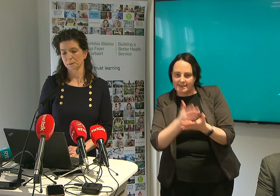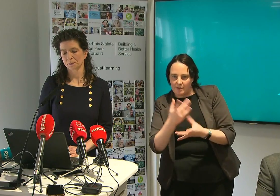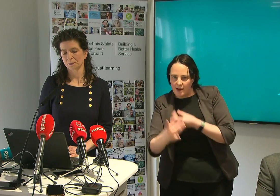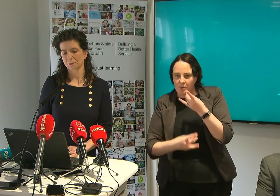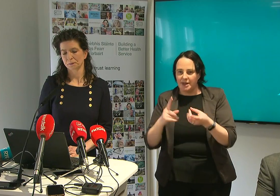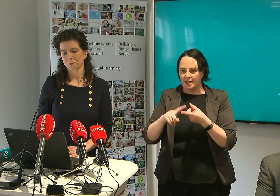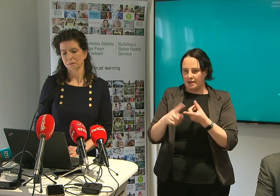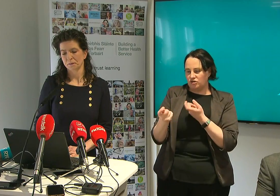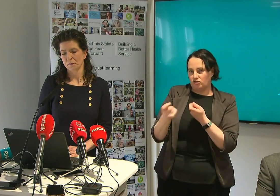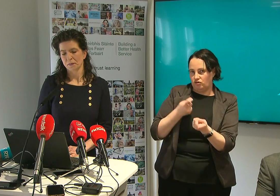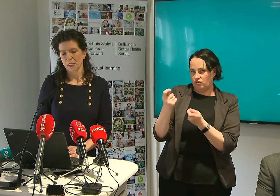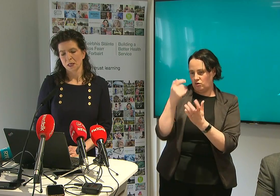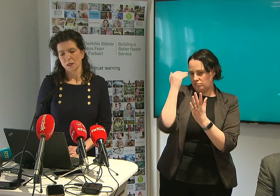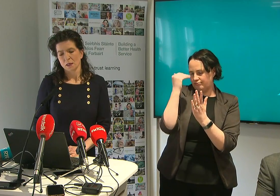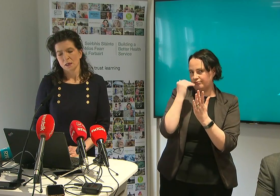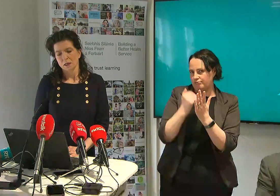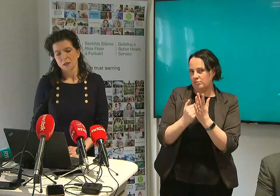measures.